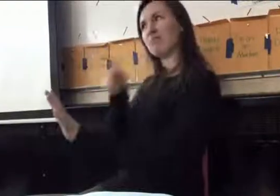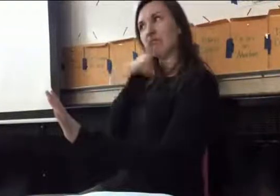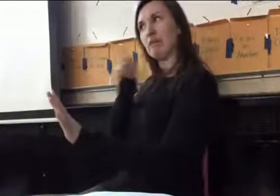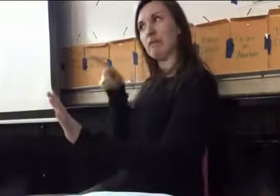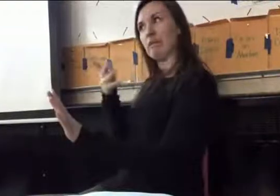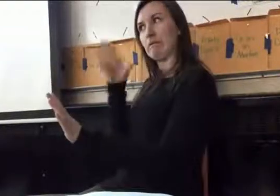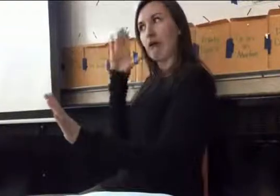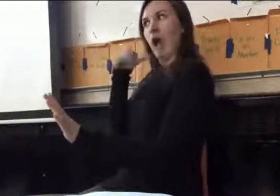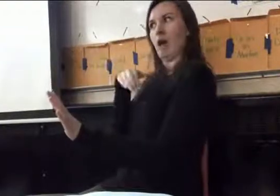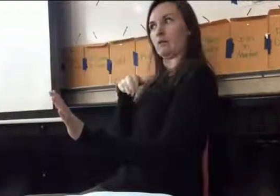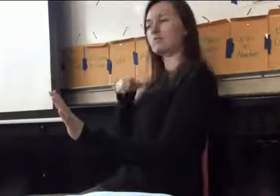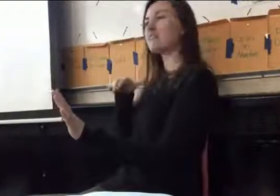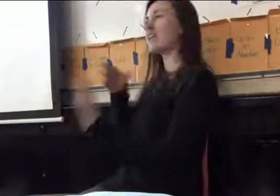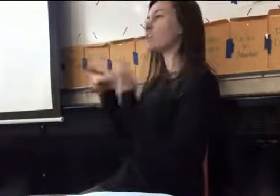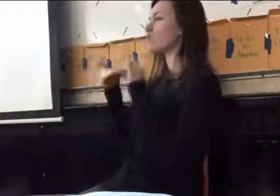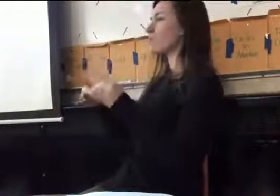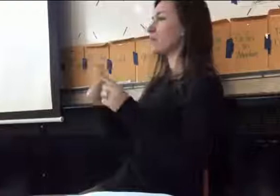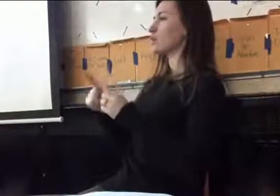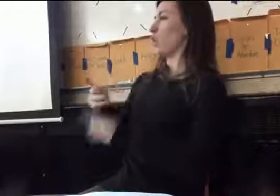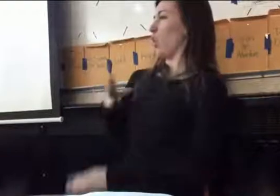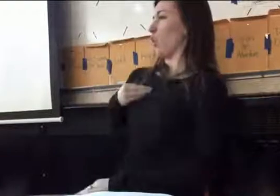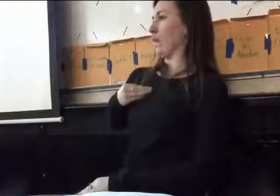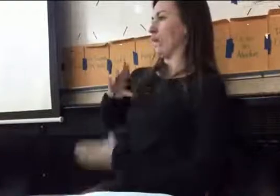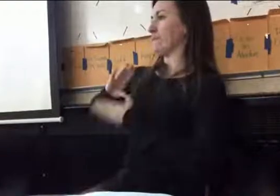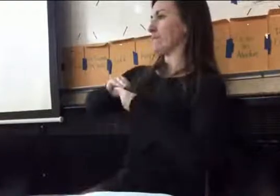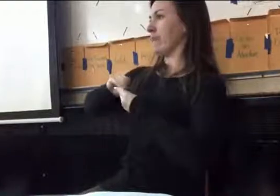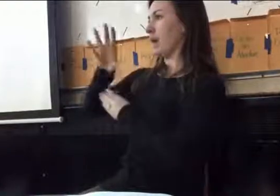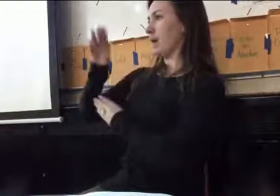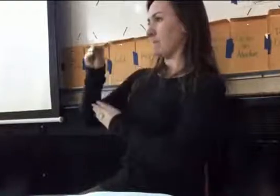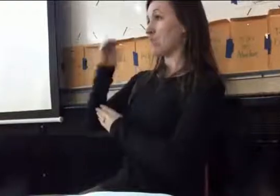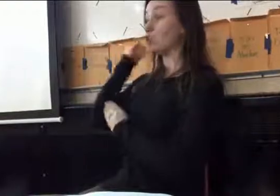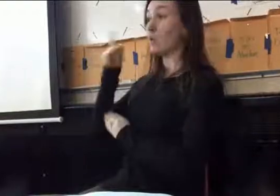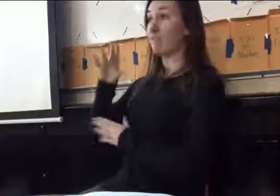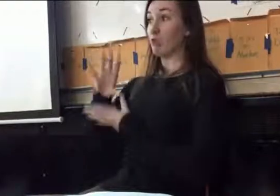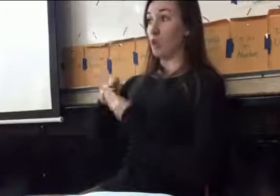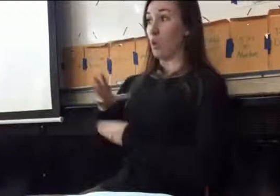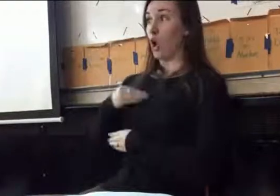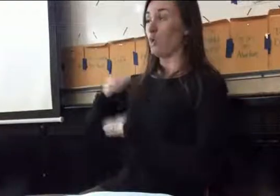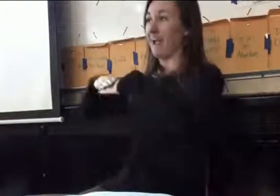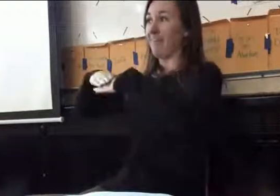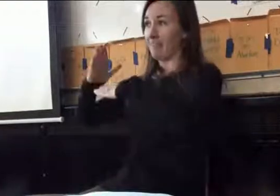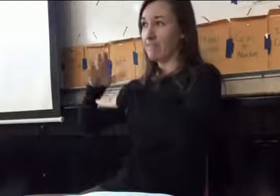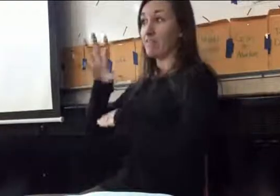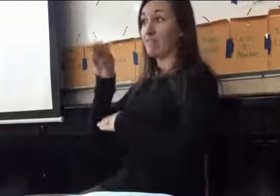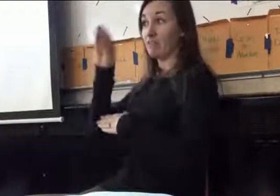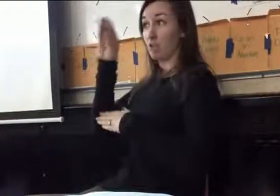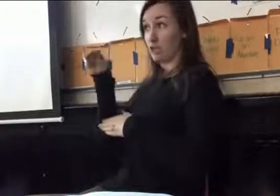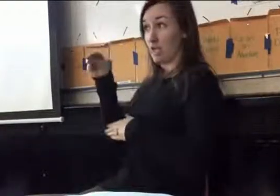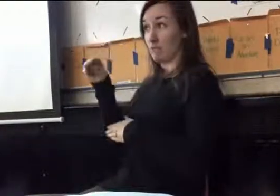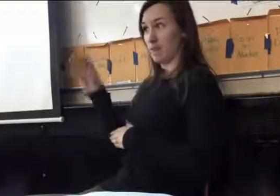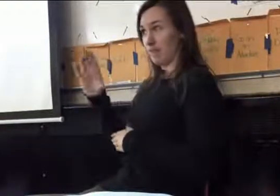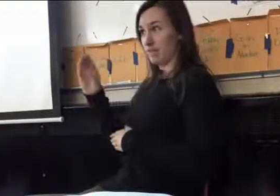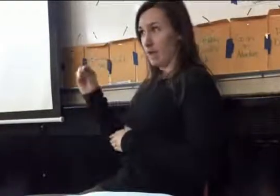weird, and this has to do with owning companies. So if you own at least 50% of the company, as in